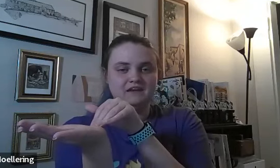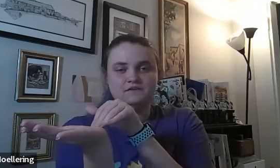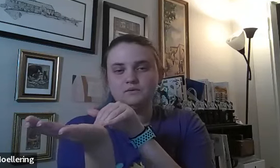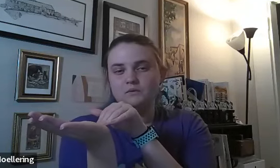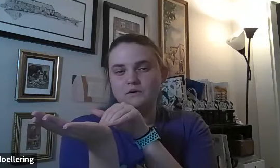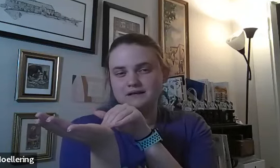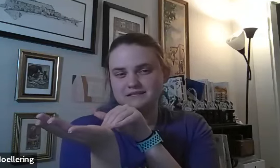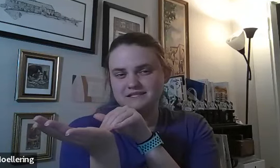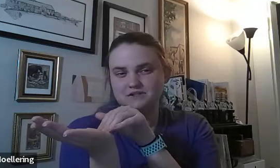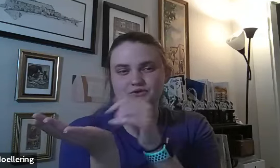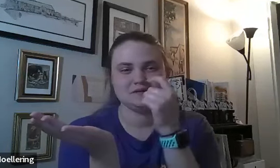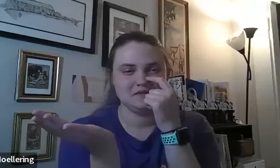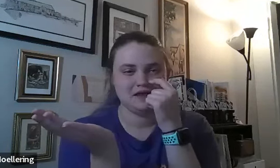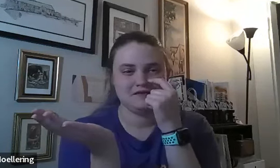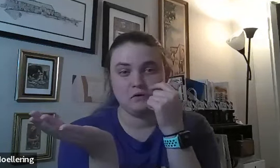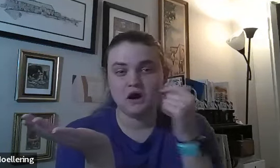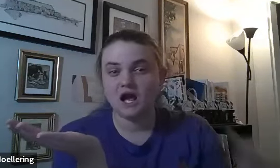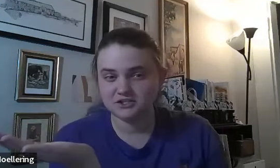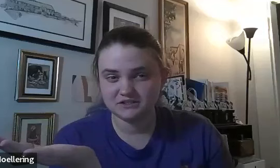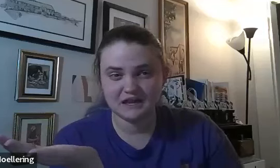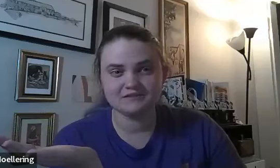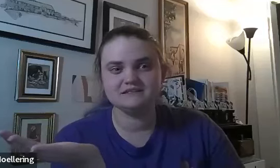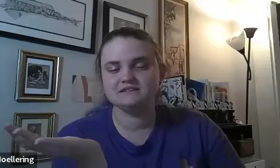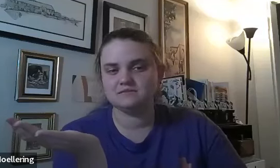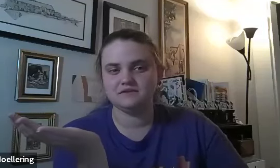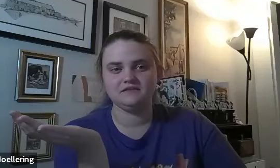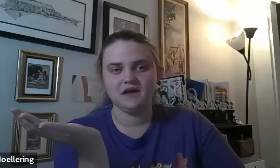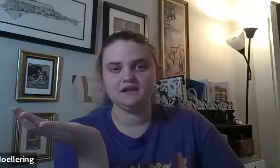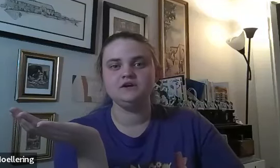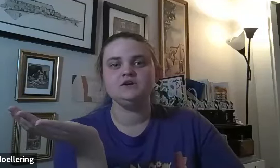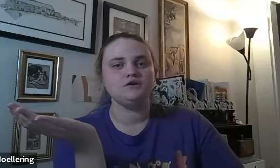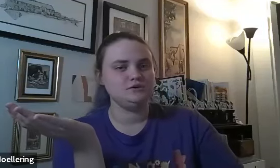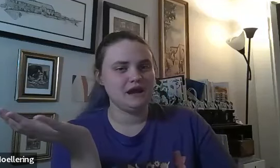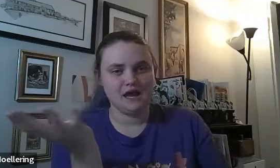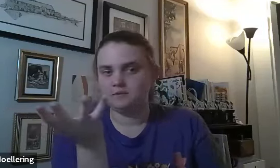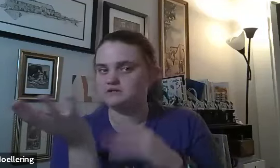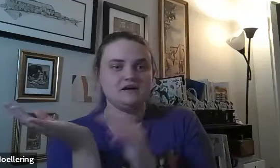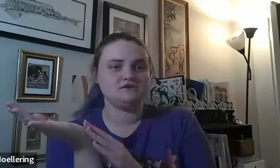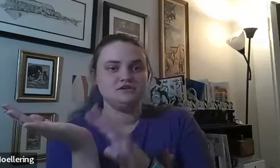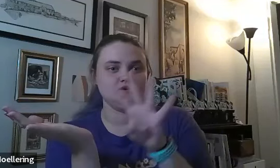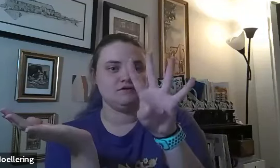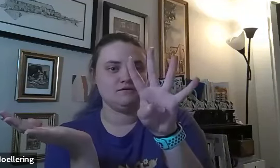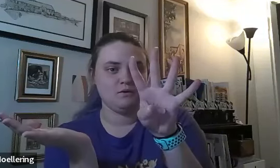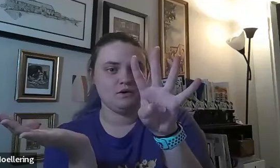If you wanted to do something like 400,000, something like that, you would add them all together. So you would go